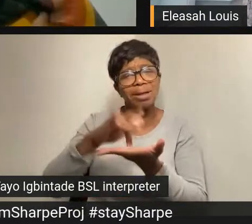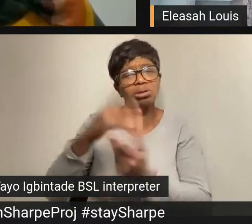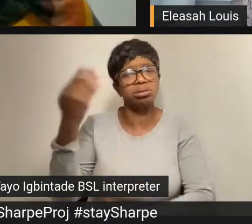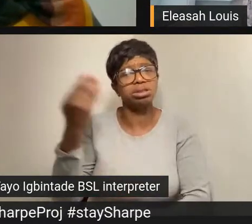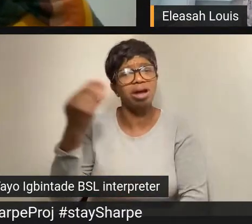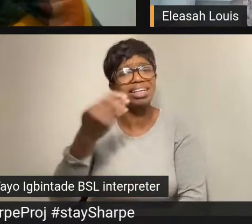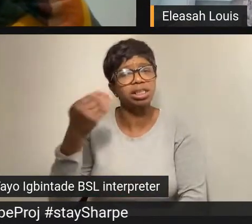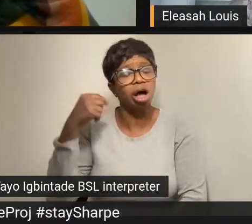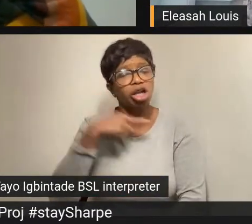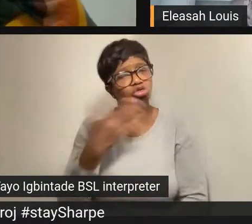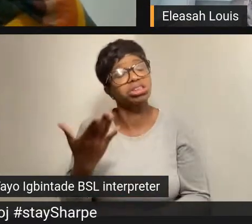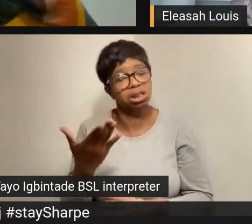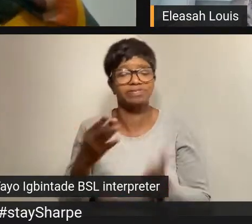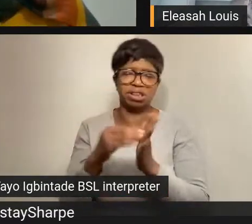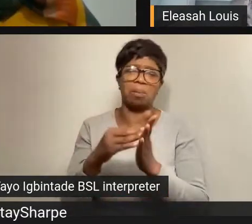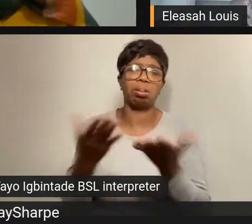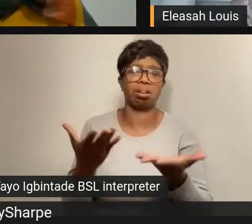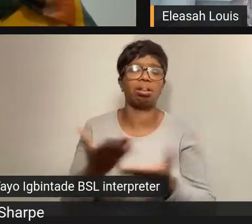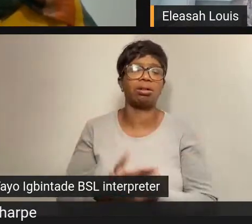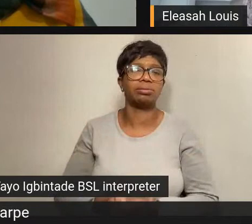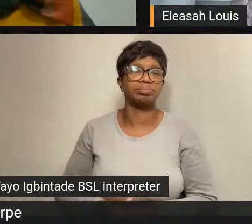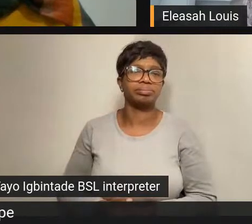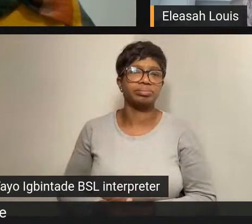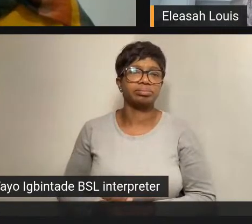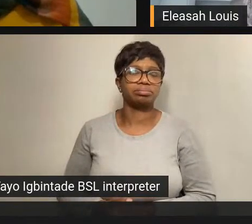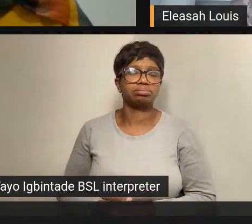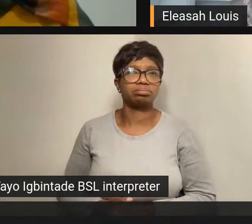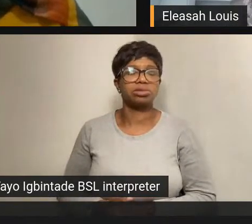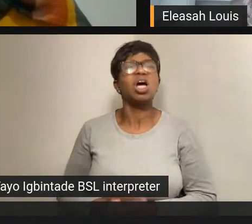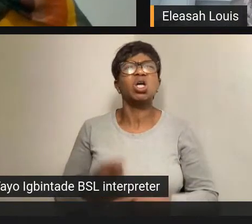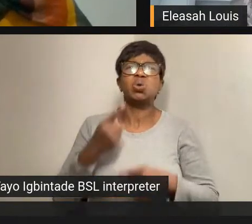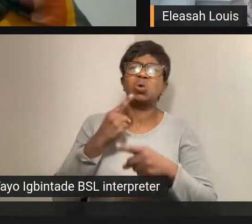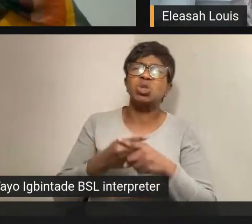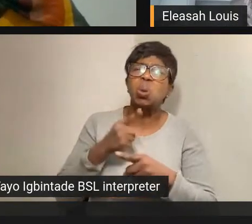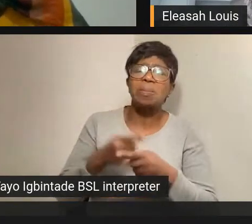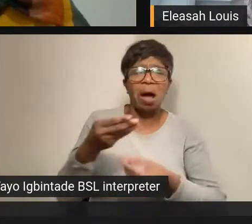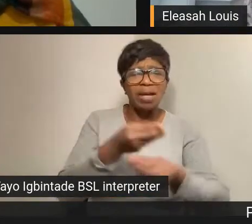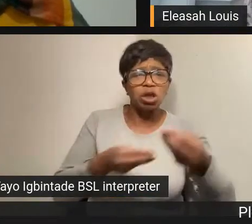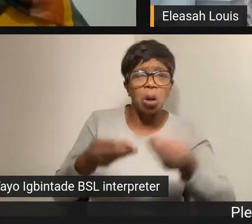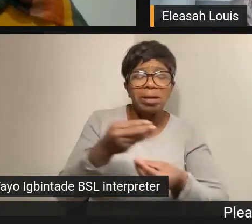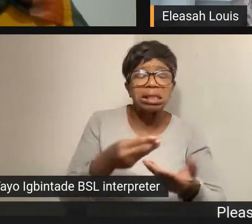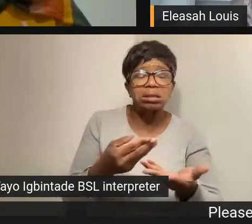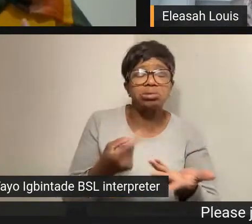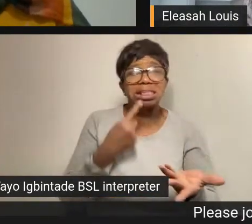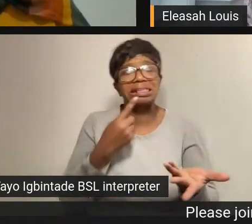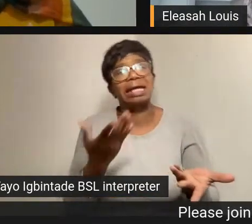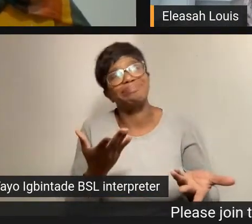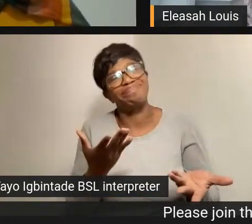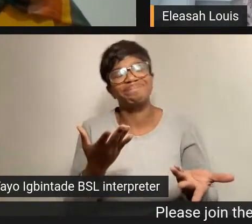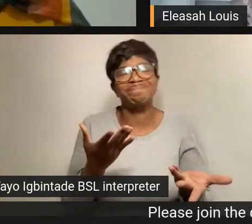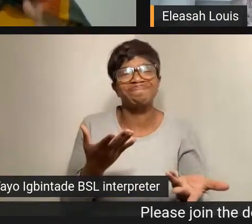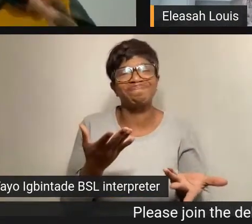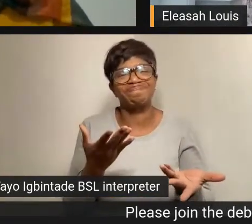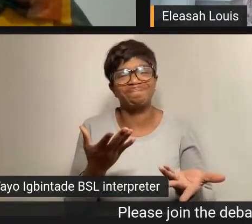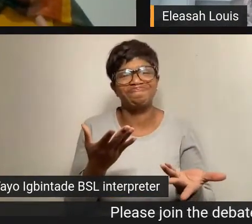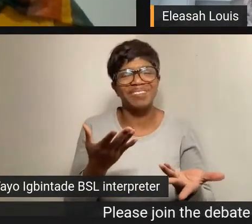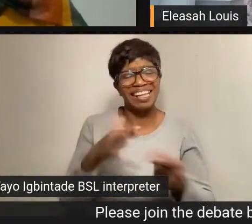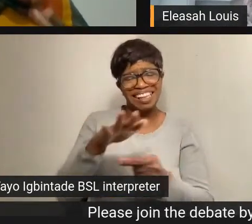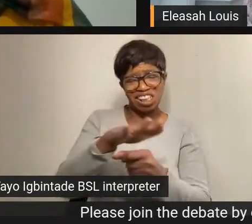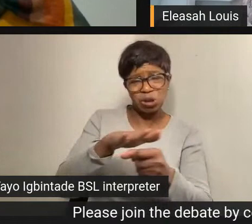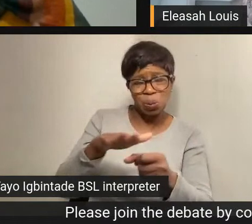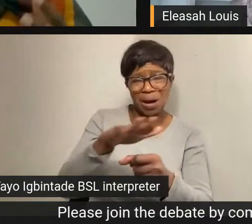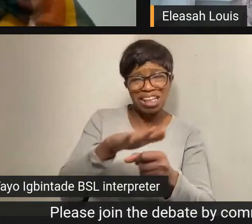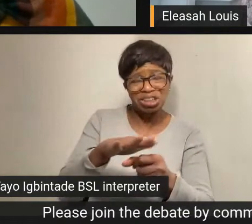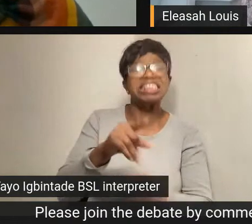Let's talk about the mid 1900s. Then yes, you can start talking about economics, and you can say, you know, it is the situation is